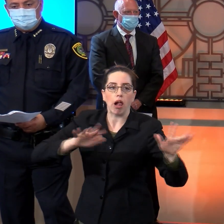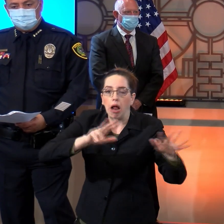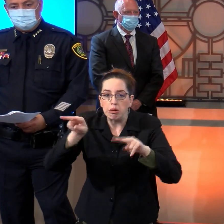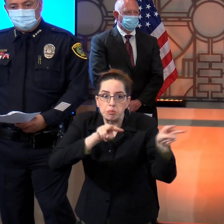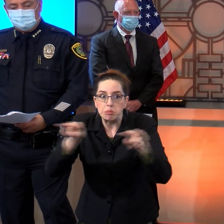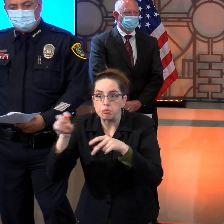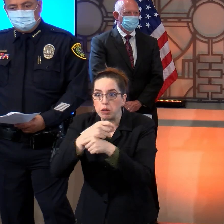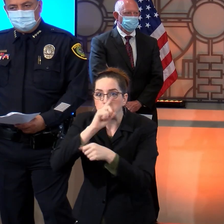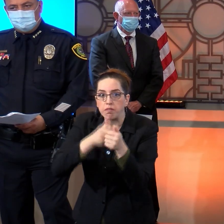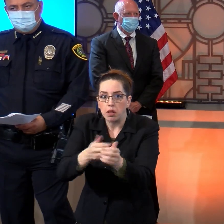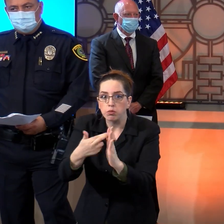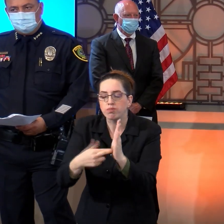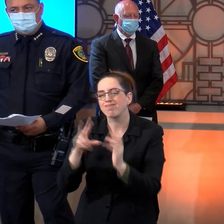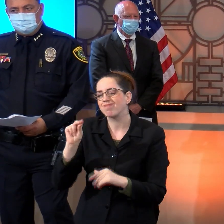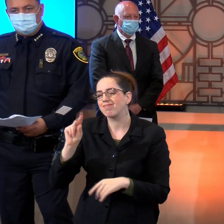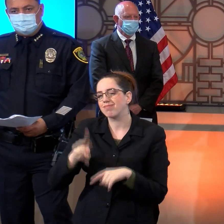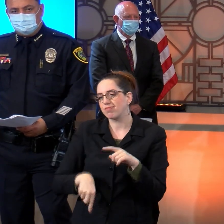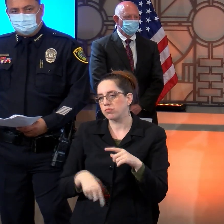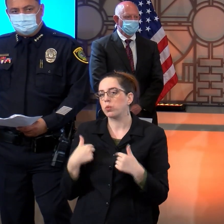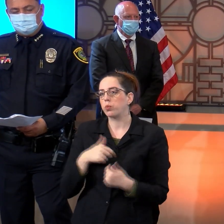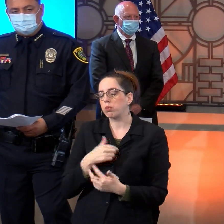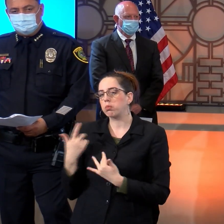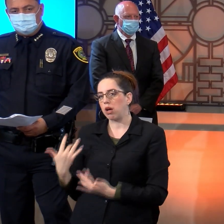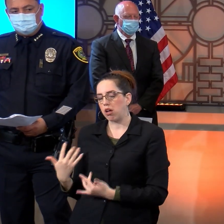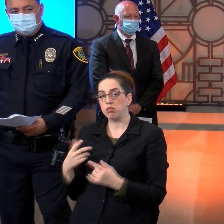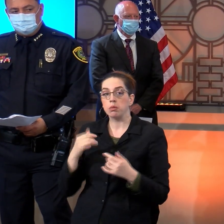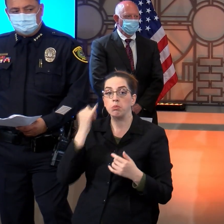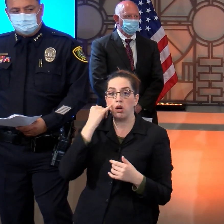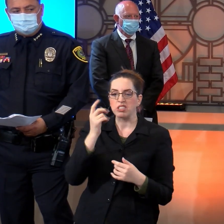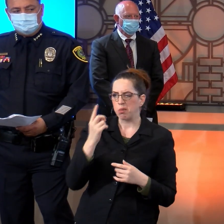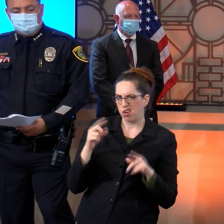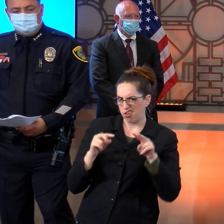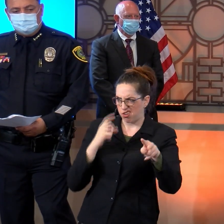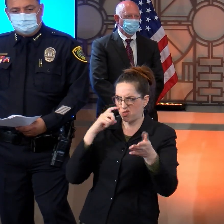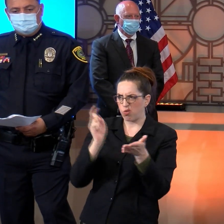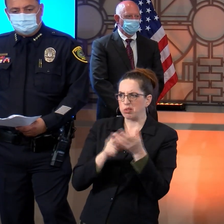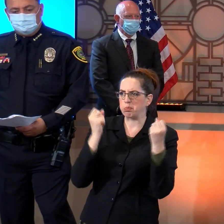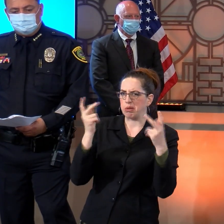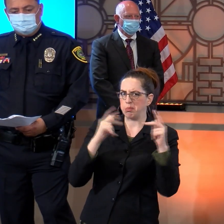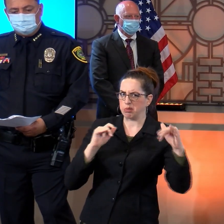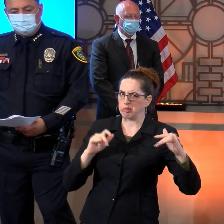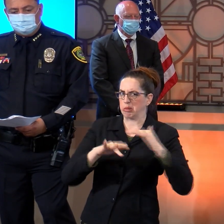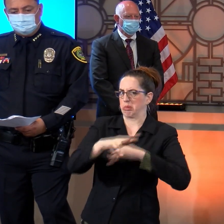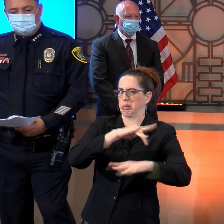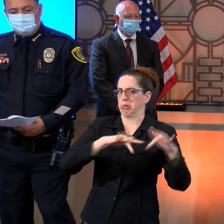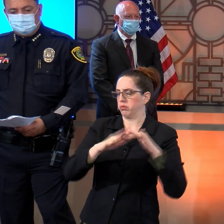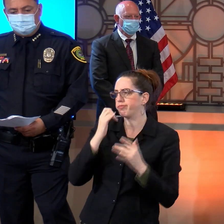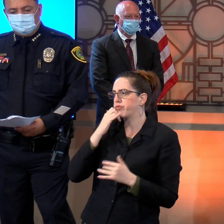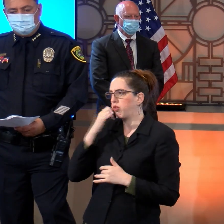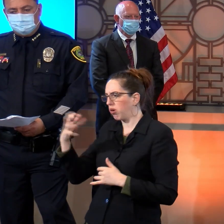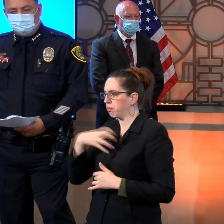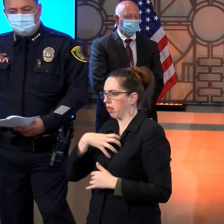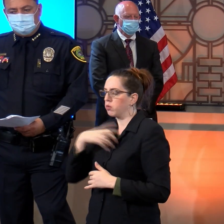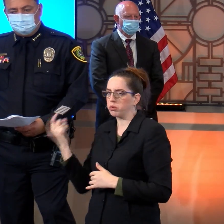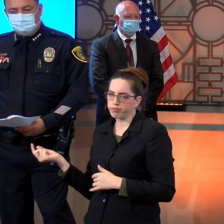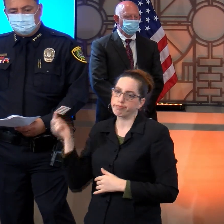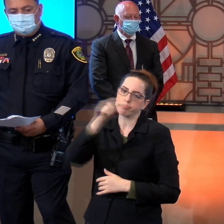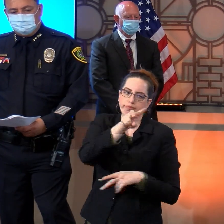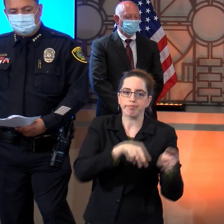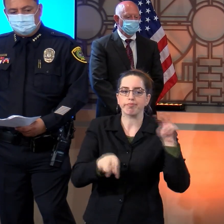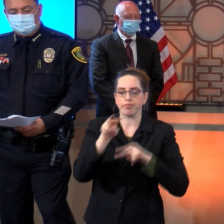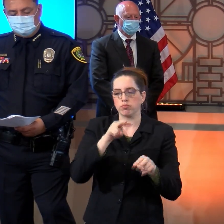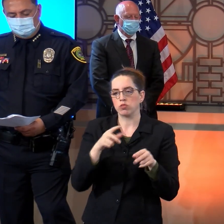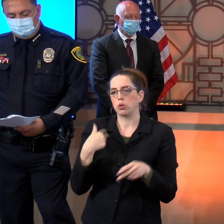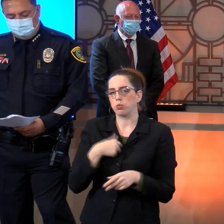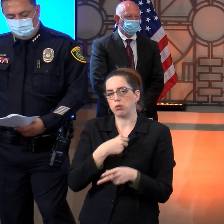goal is, again, to provide the information, provide the education, and ensure that we're